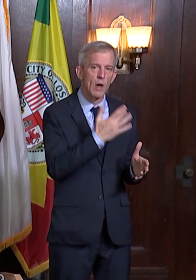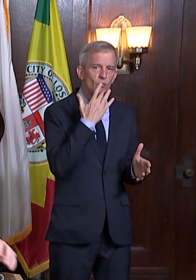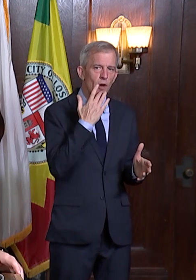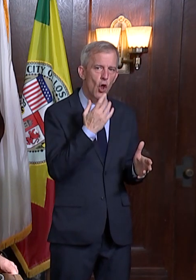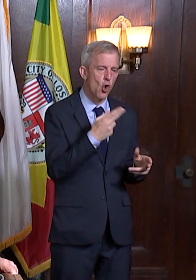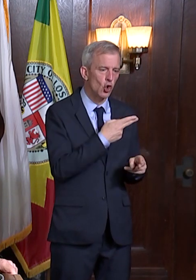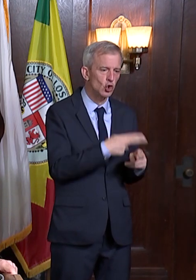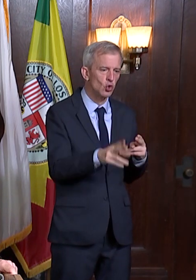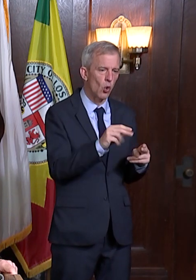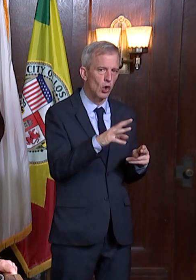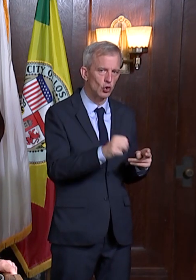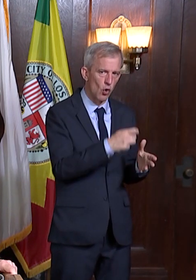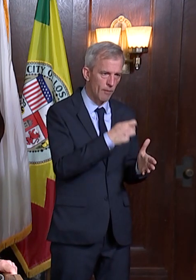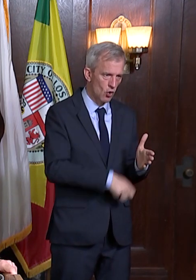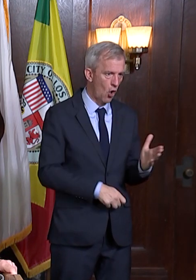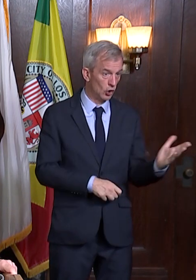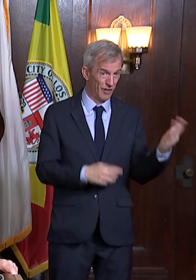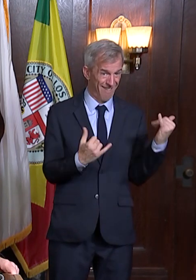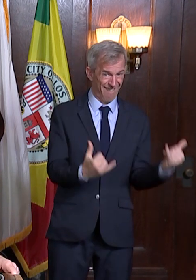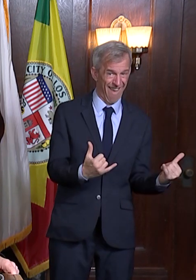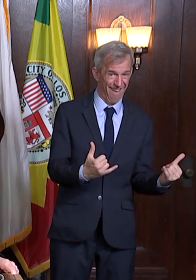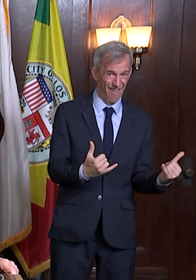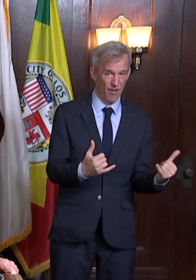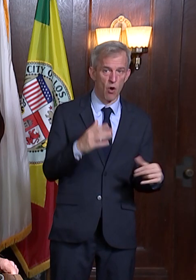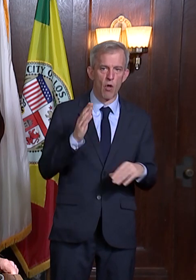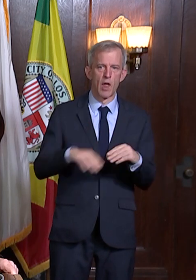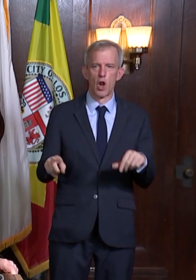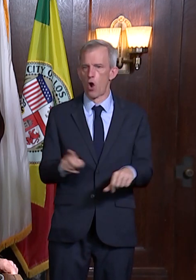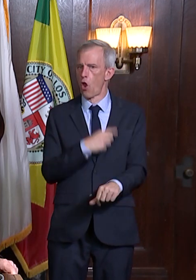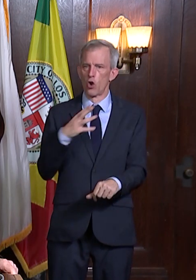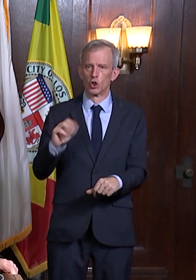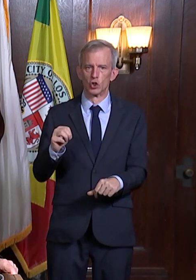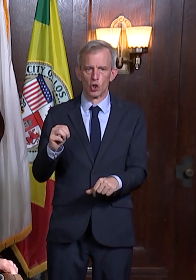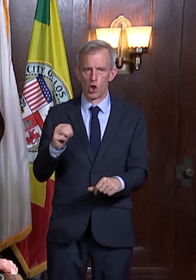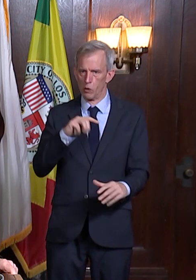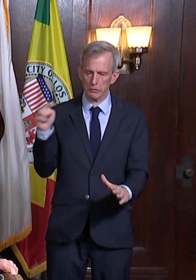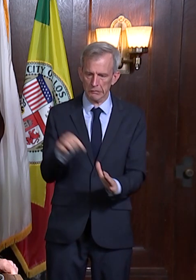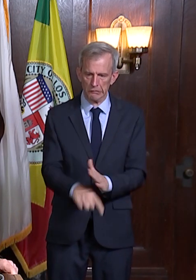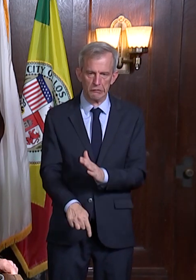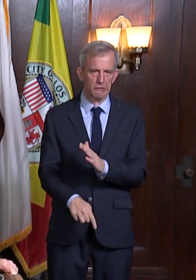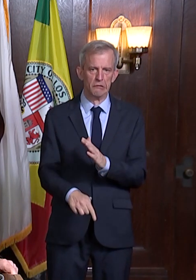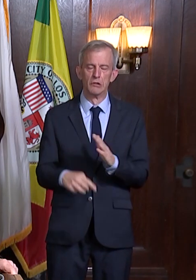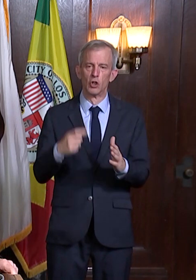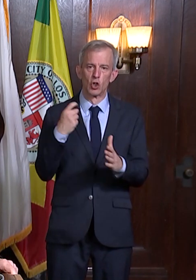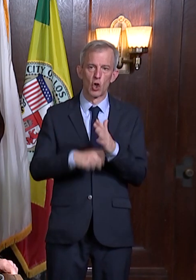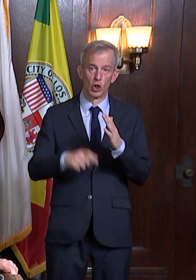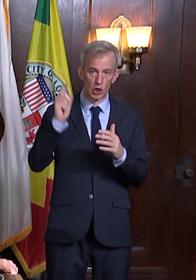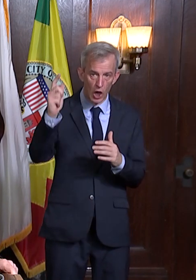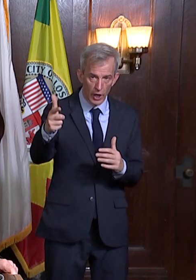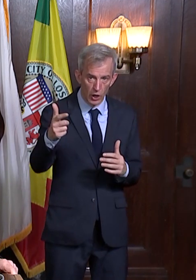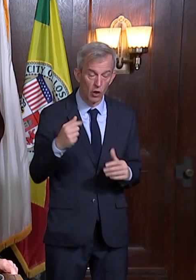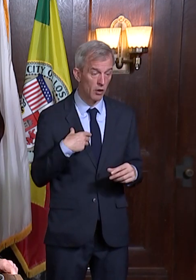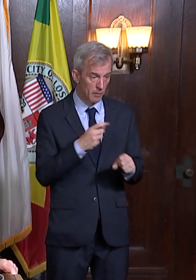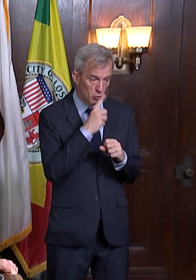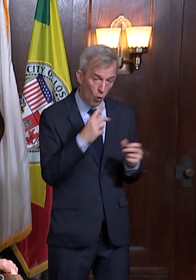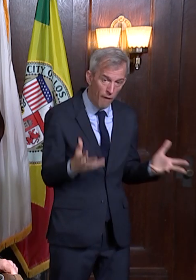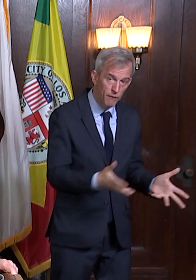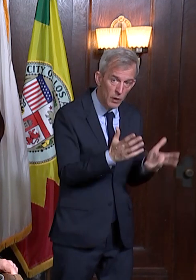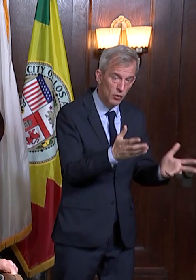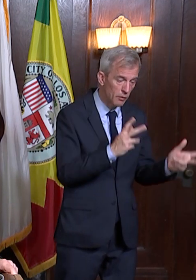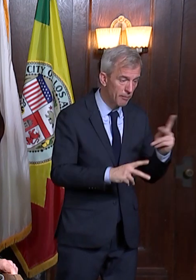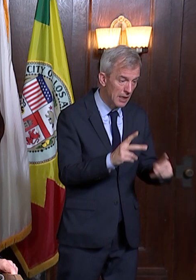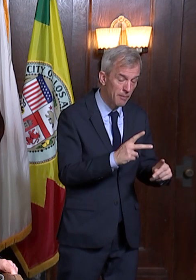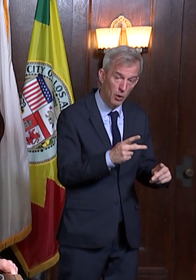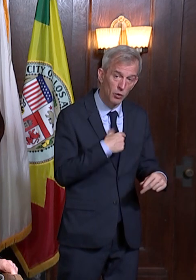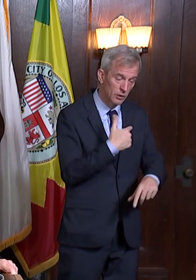encourage them to become vaccinated. Especially, I think we have a responsibility to the people we serve and those who are on the frontline communities,